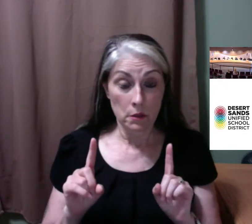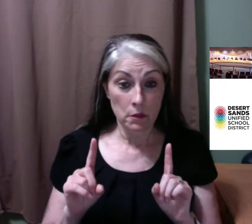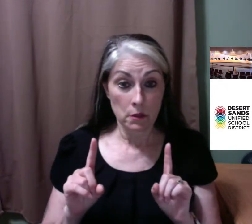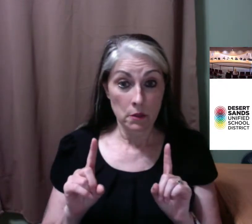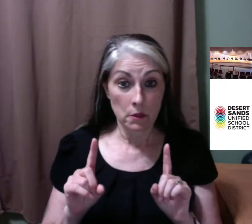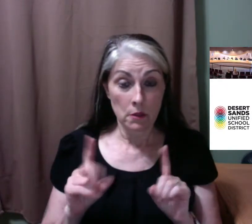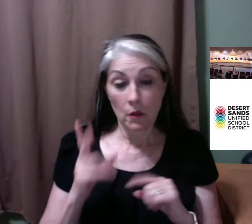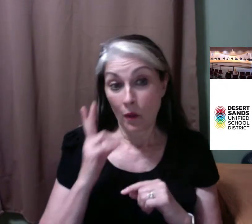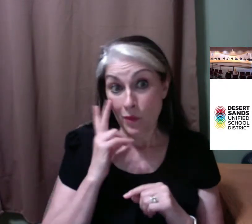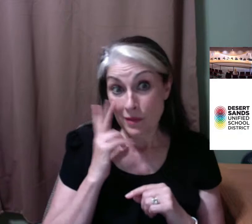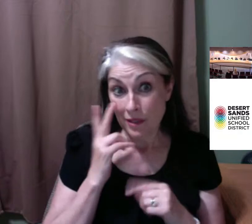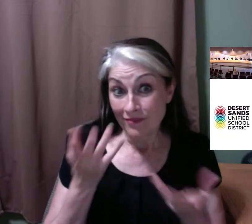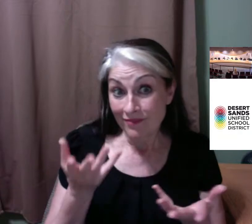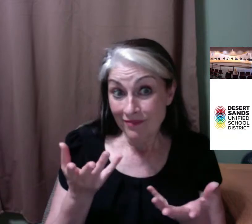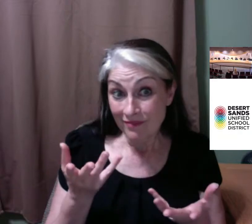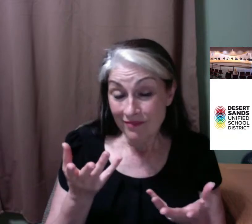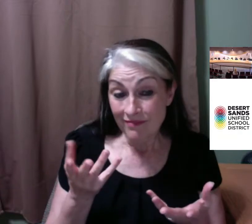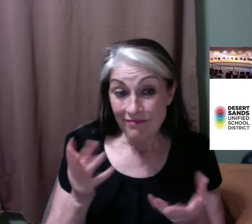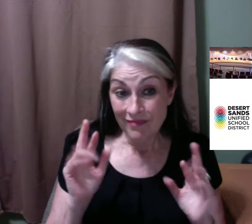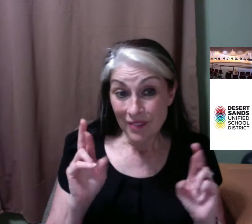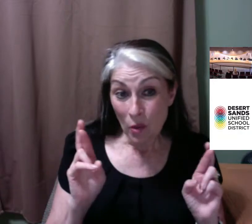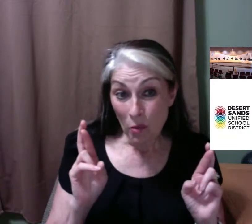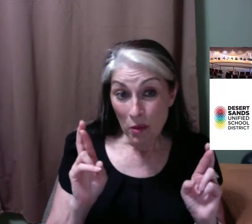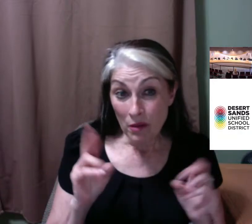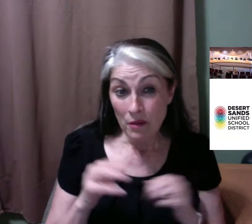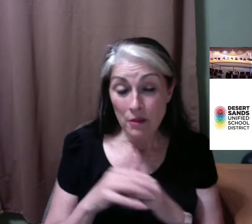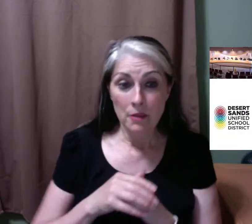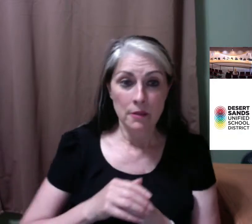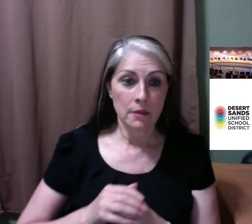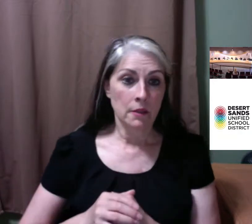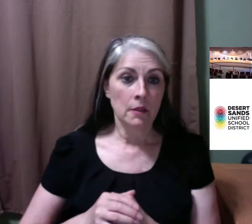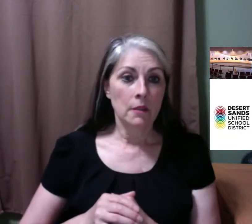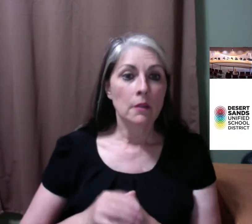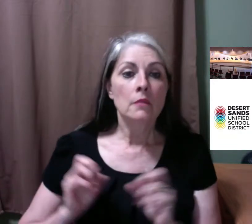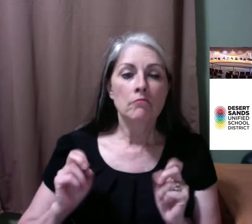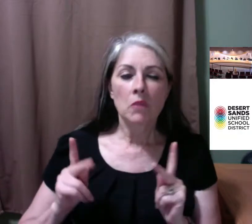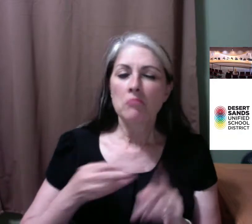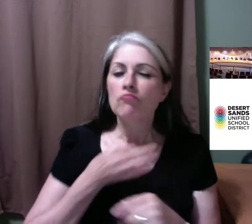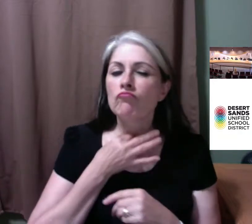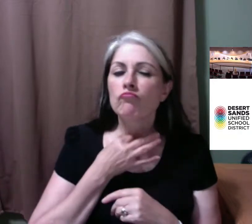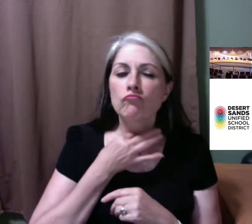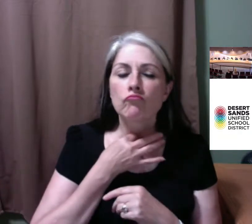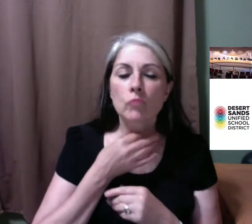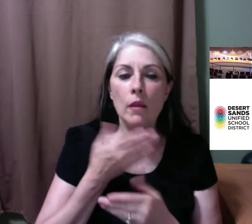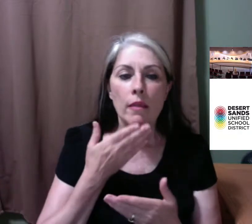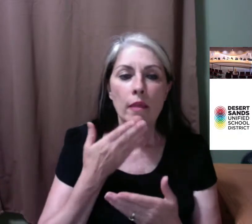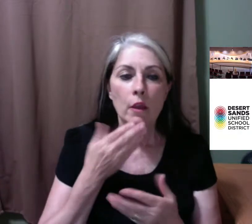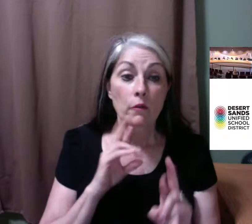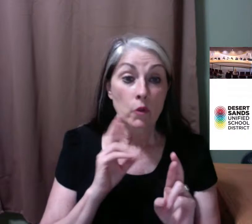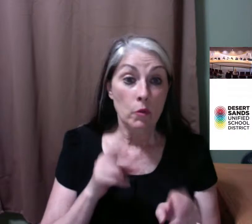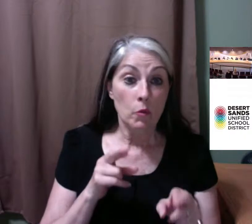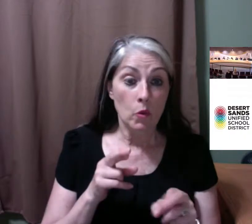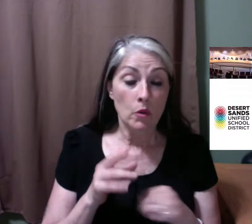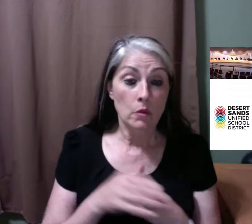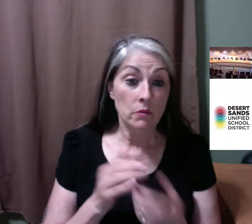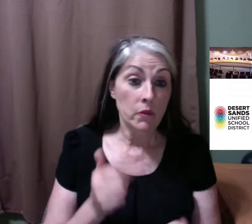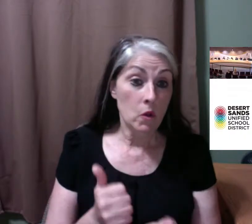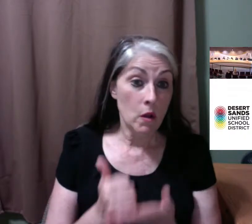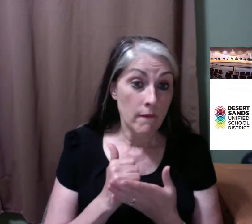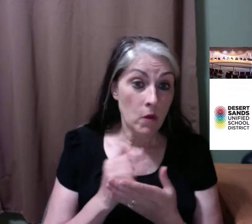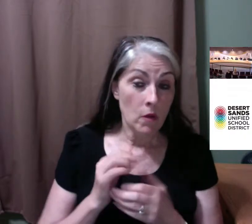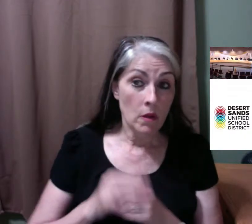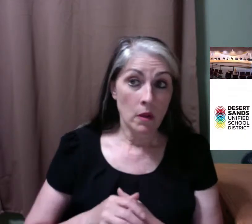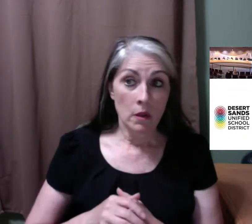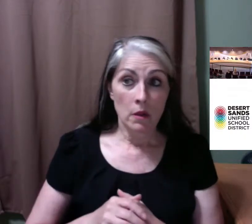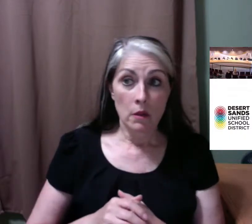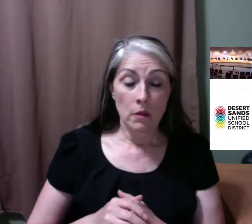we'll see. Yeah. I hope. Okay, I was just curious. Thank you for your report. It was very helpful.